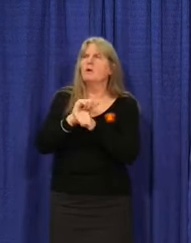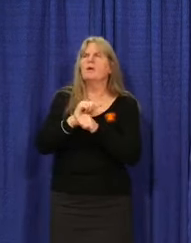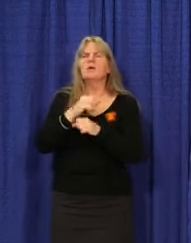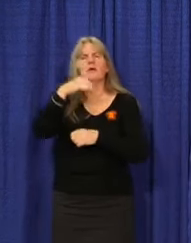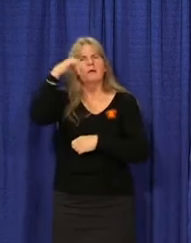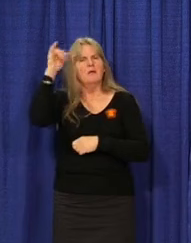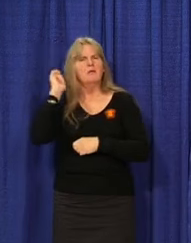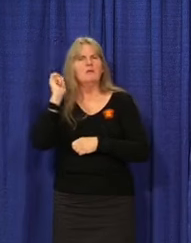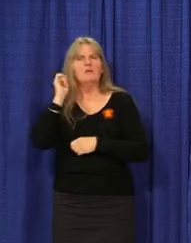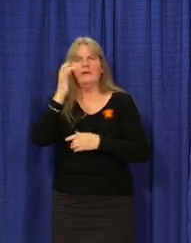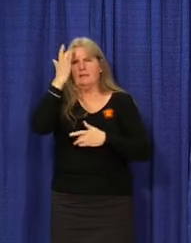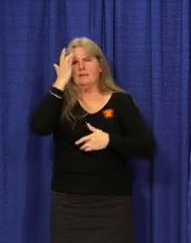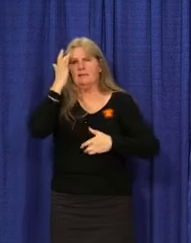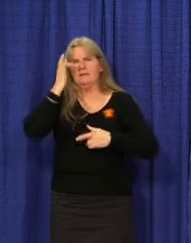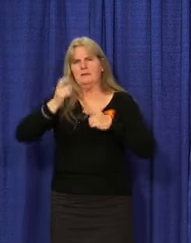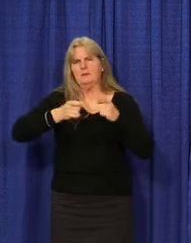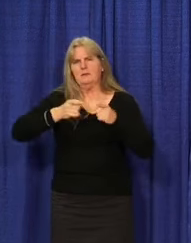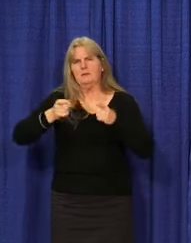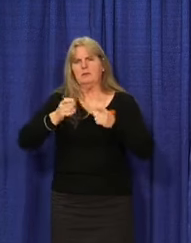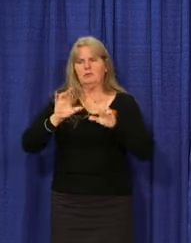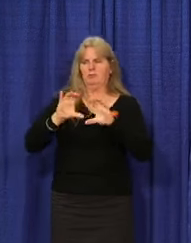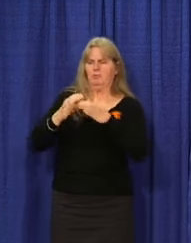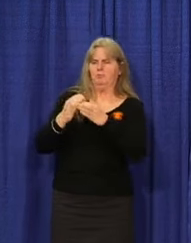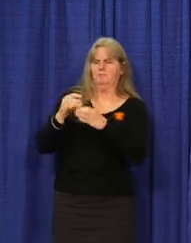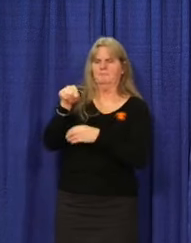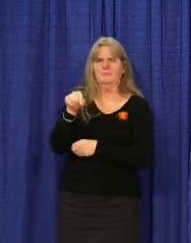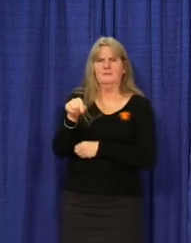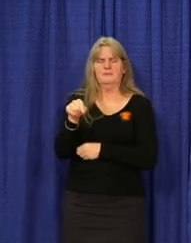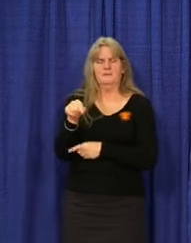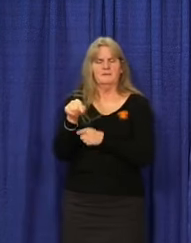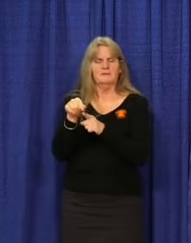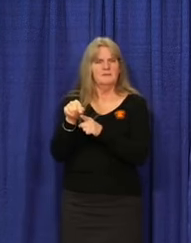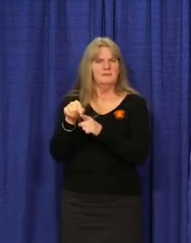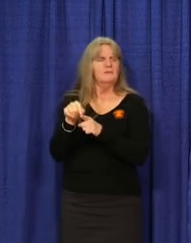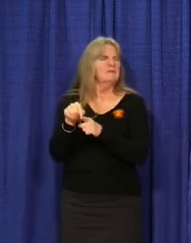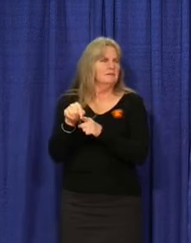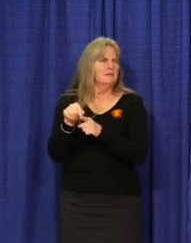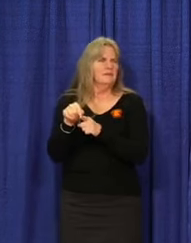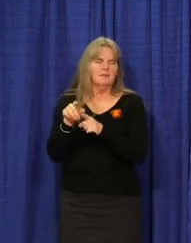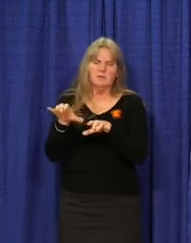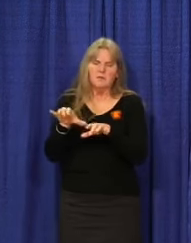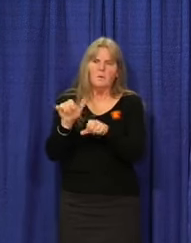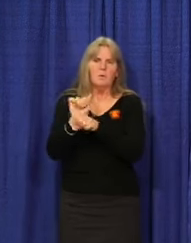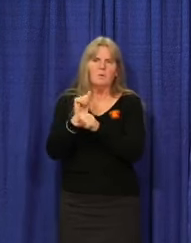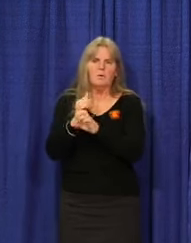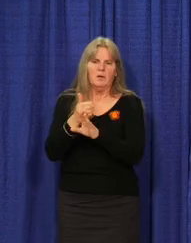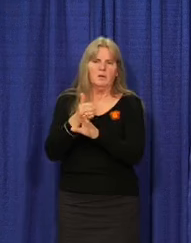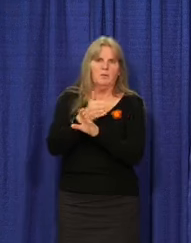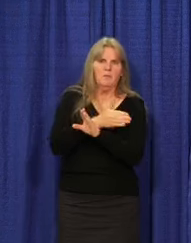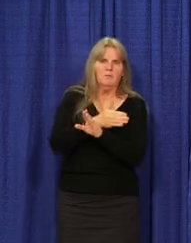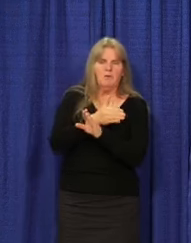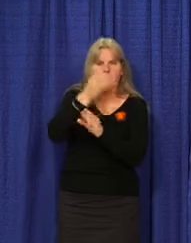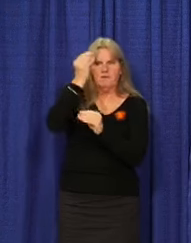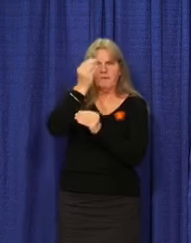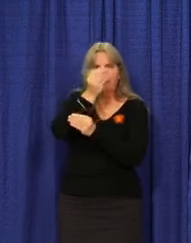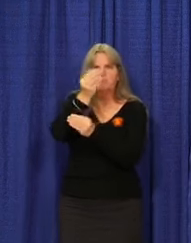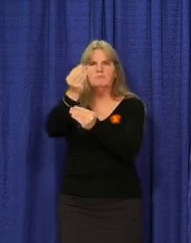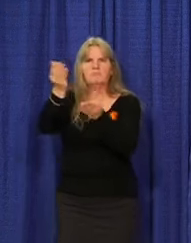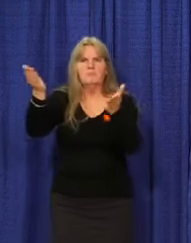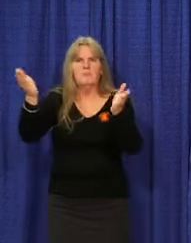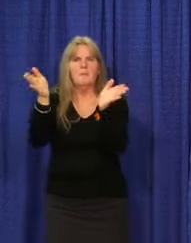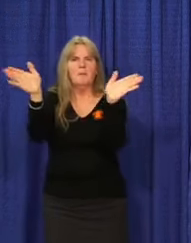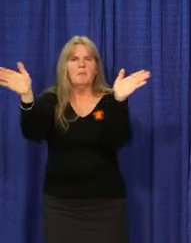or Yukon Communicable Disease Control, and particularly the work that's done before information is made public.